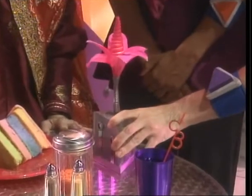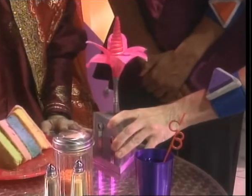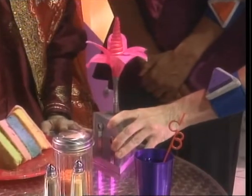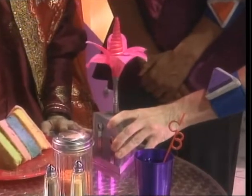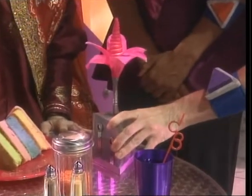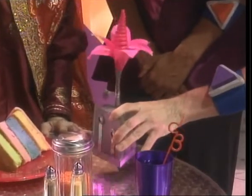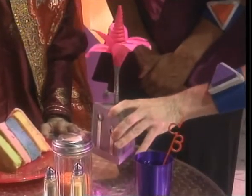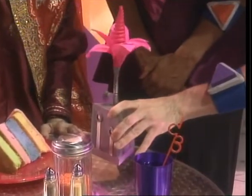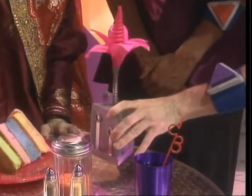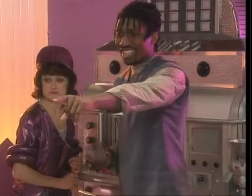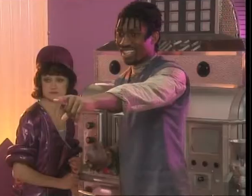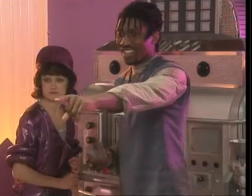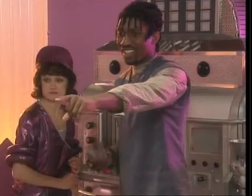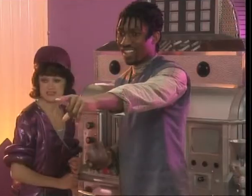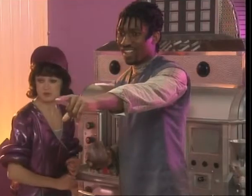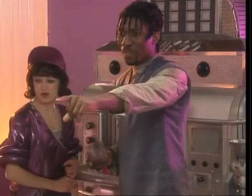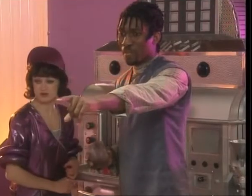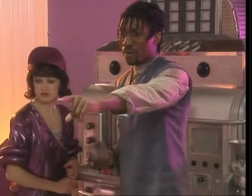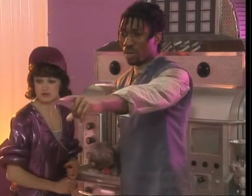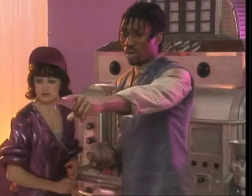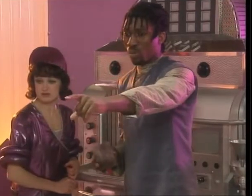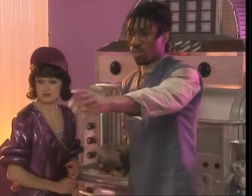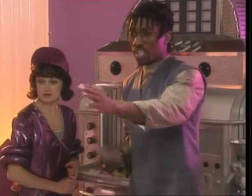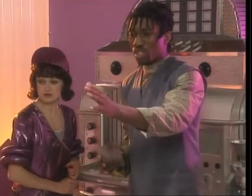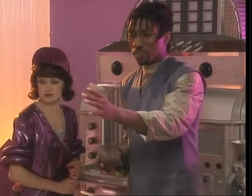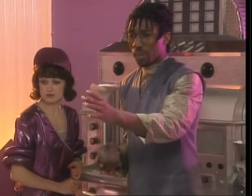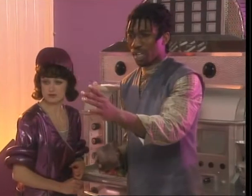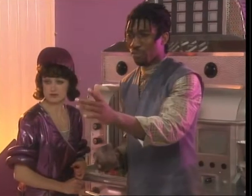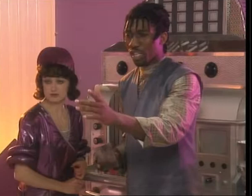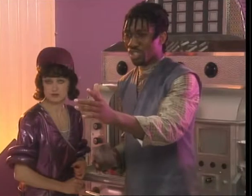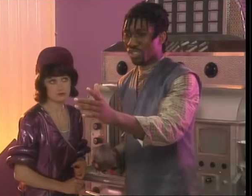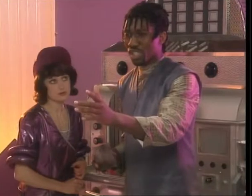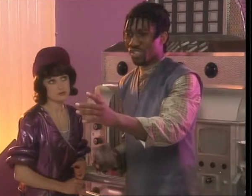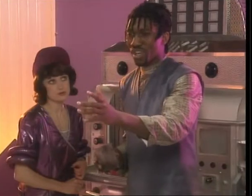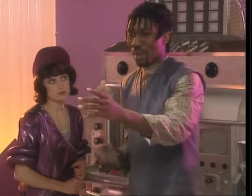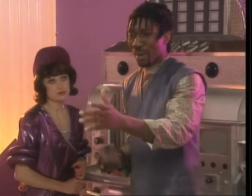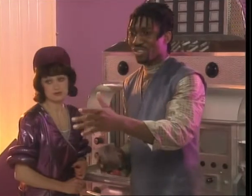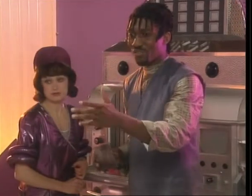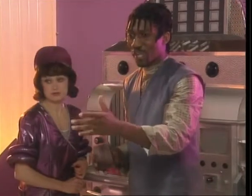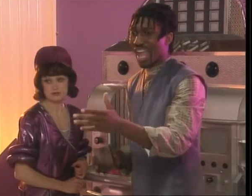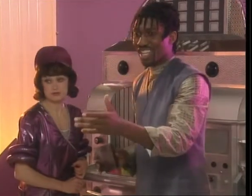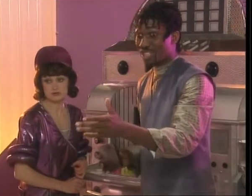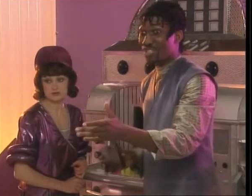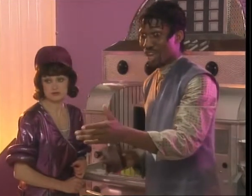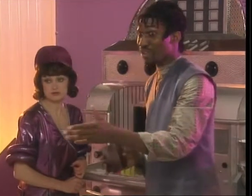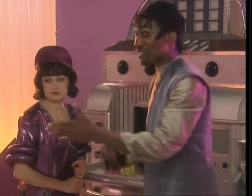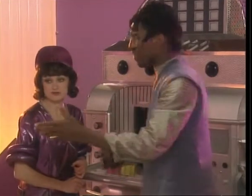That is it! That's what? When they stopped making Vic 60s, there must have been energy cells left